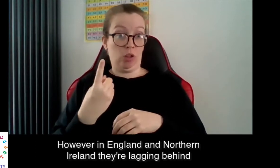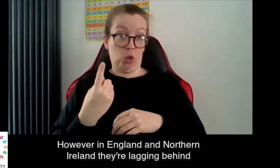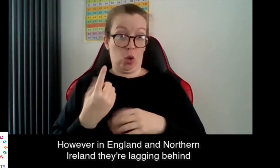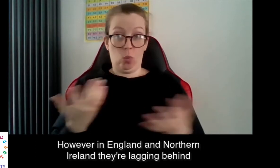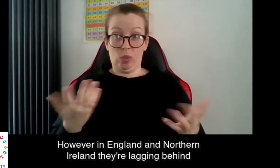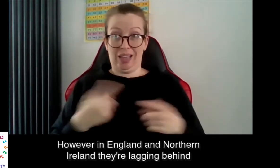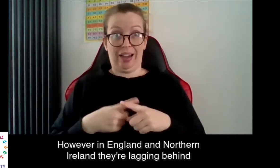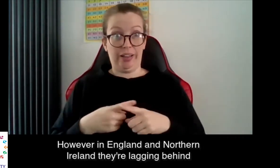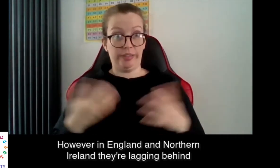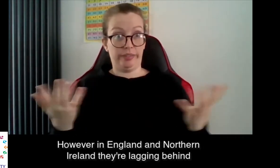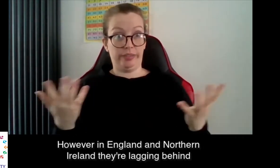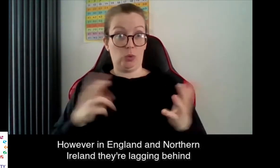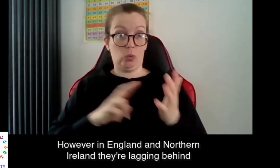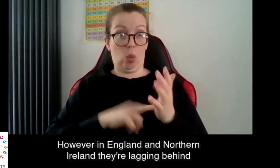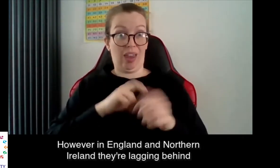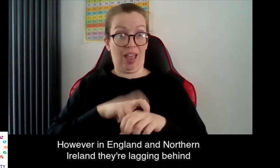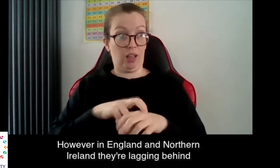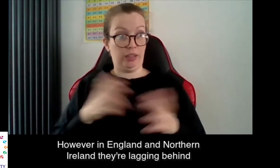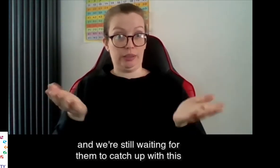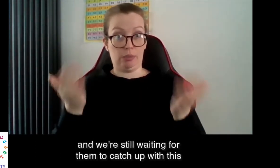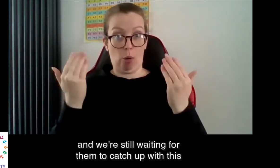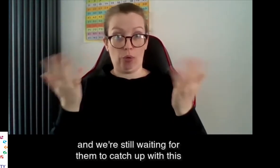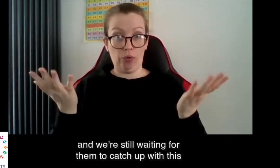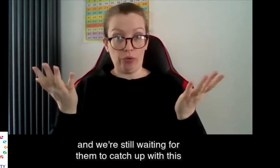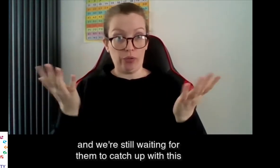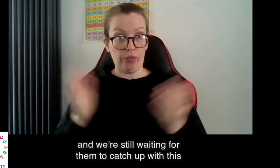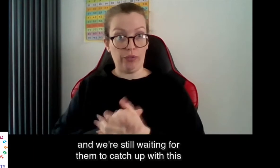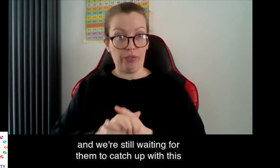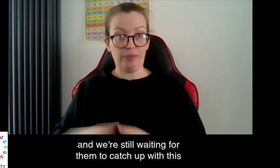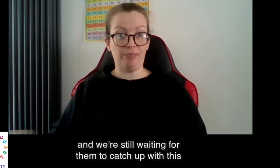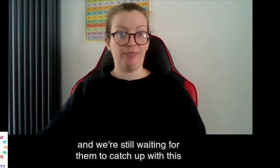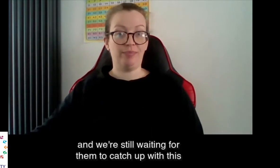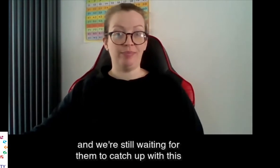Northern Ireland, they're lagging behind and we're still waiting for them to catch up with this.